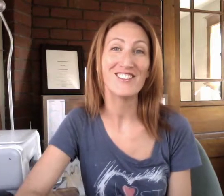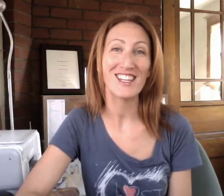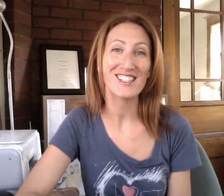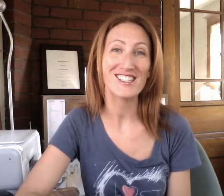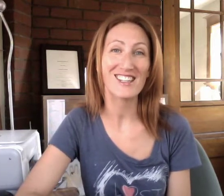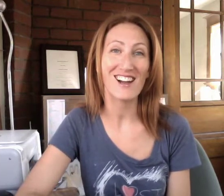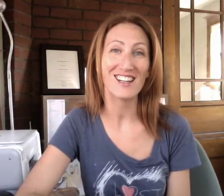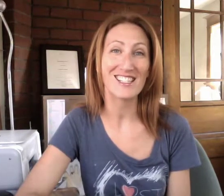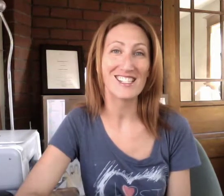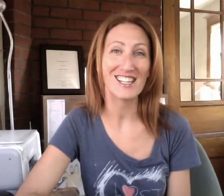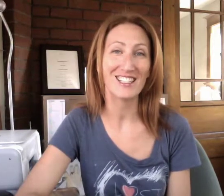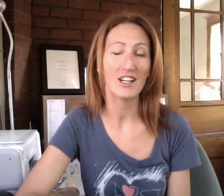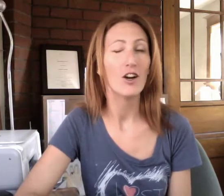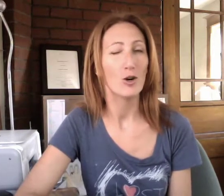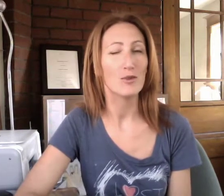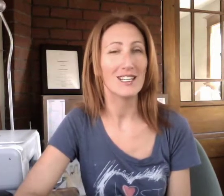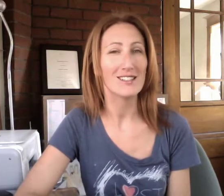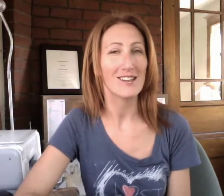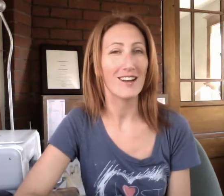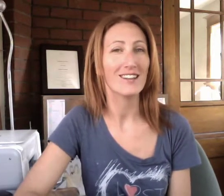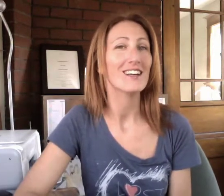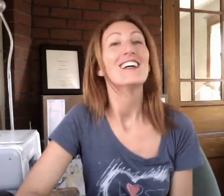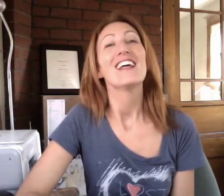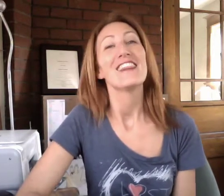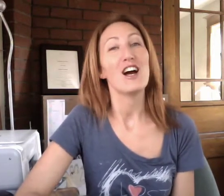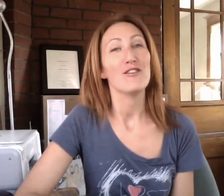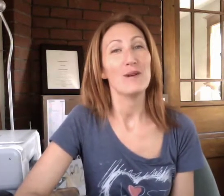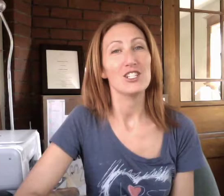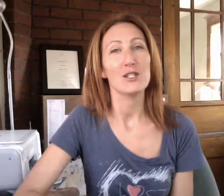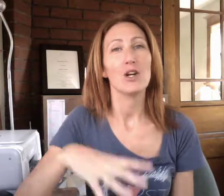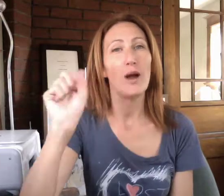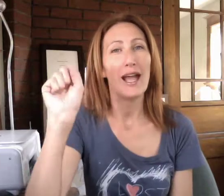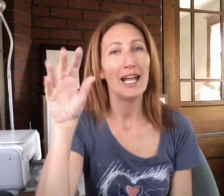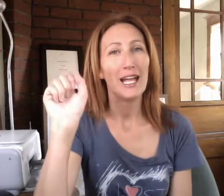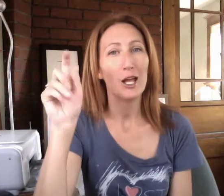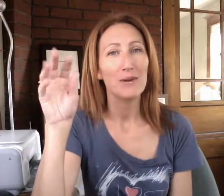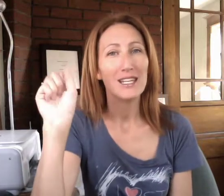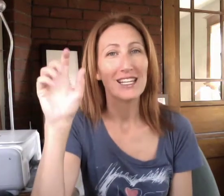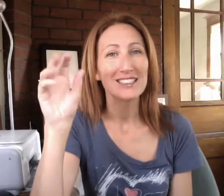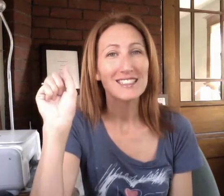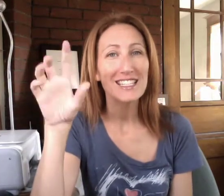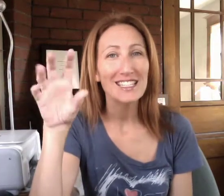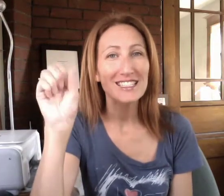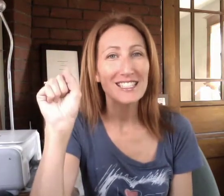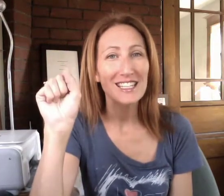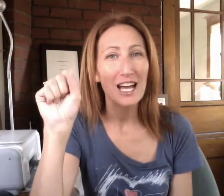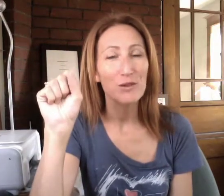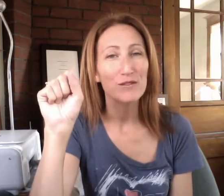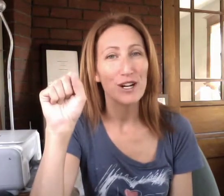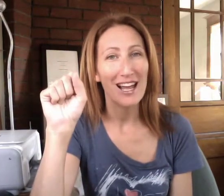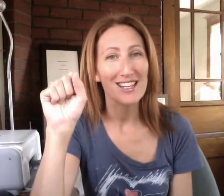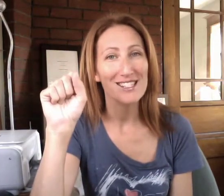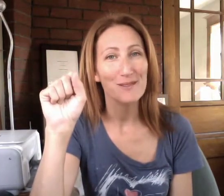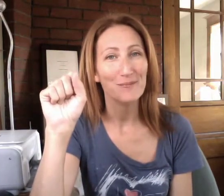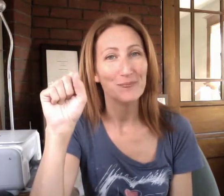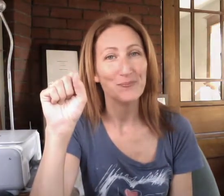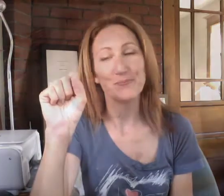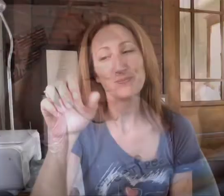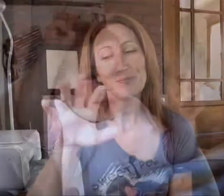then sign and sing or pretend to sign the alphabet. She would go A, B, C, D, and move her hands. B,